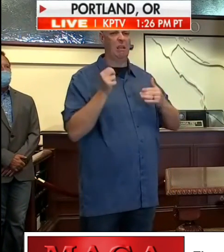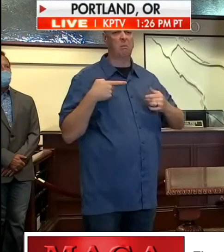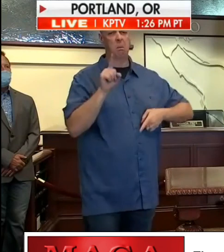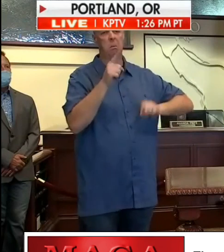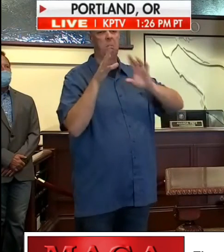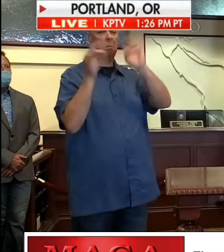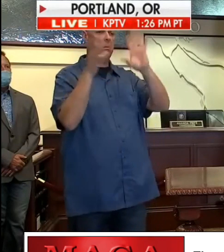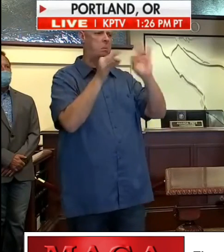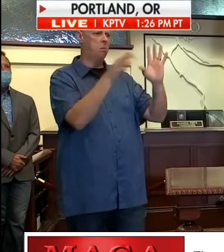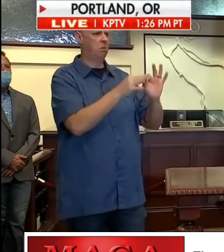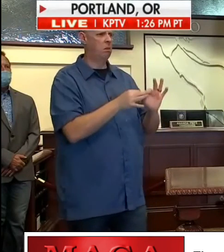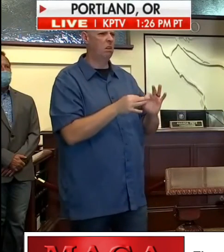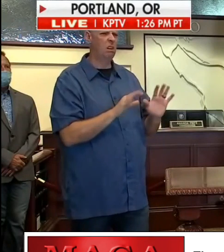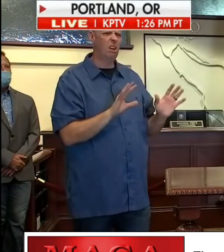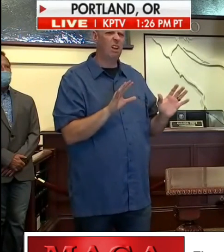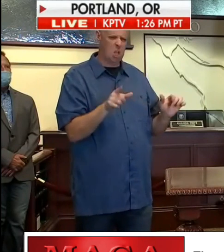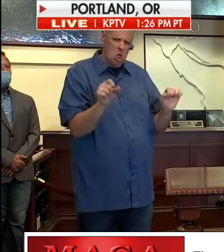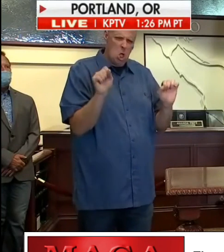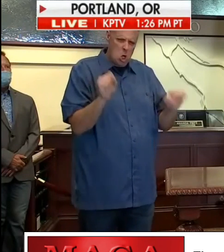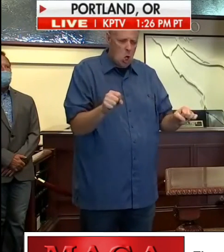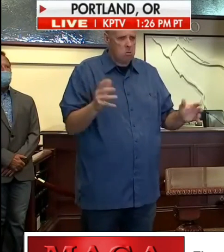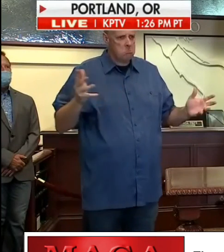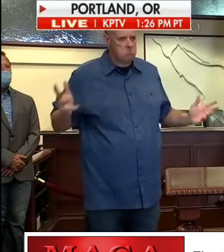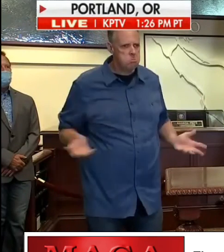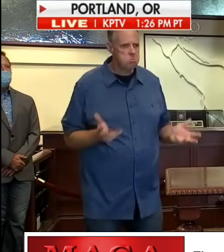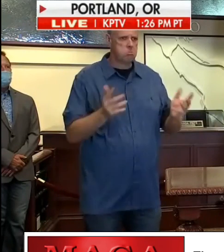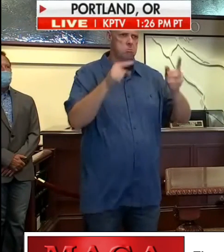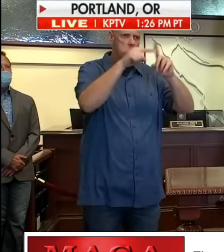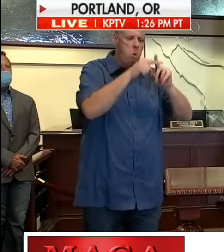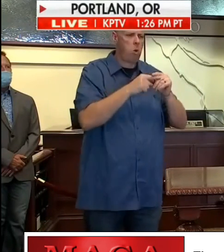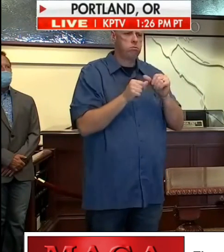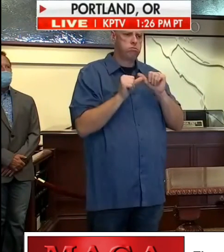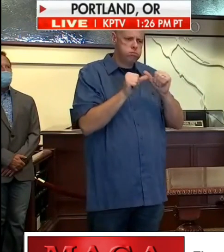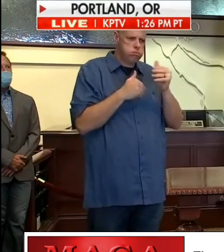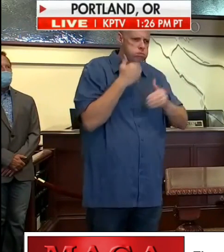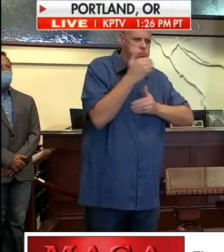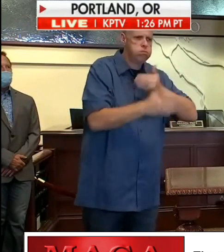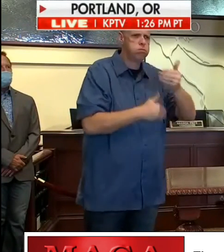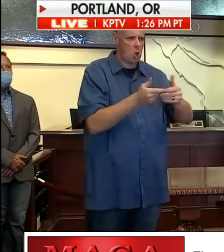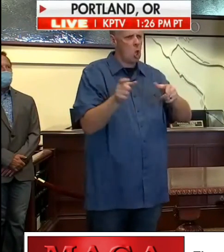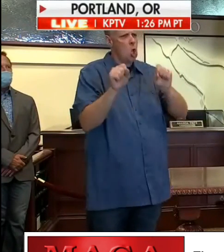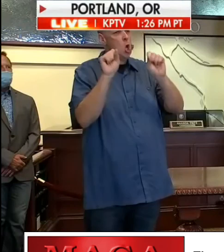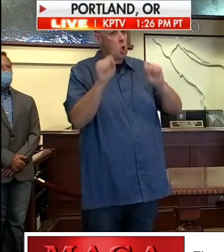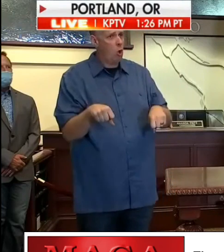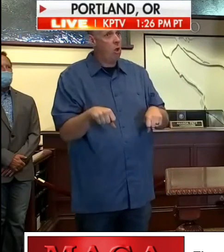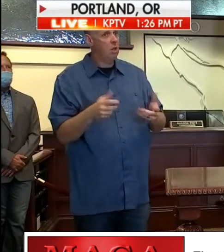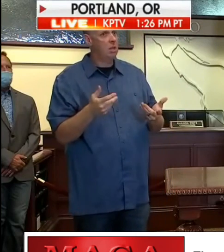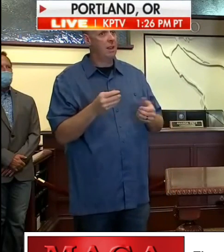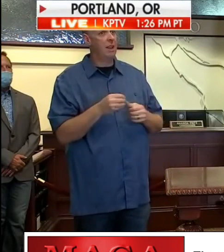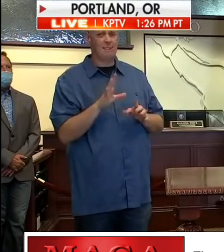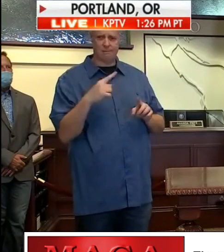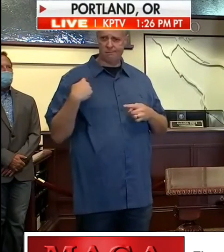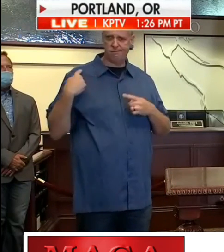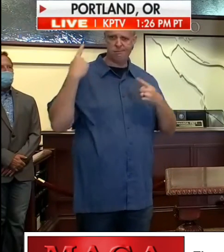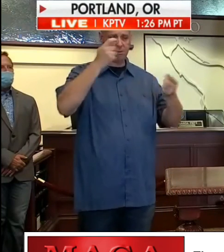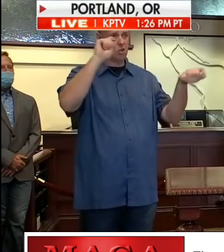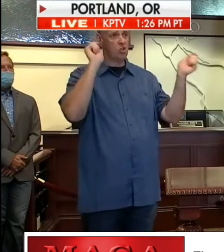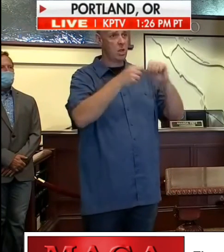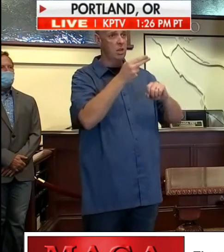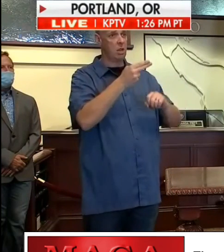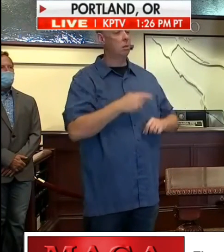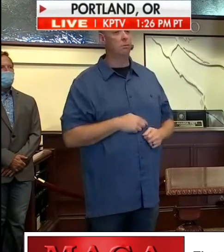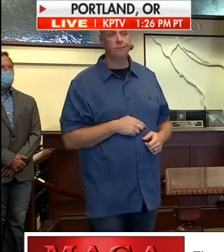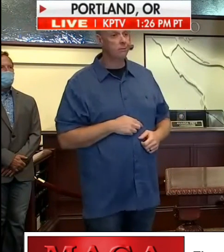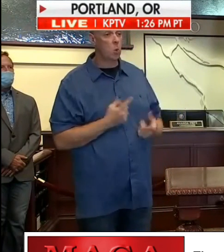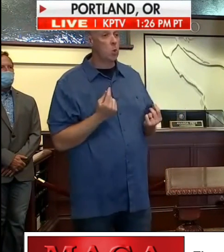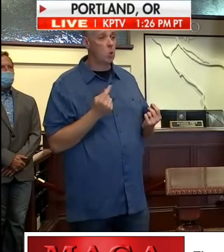opportunity to uplift us and bring us together and help us move through this difficult situation in our nation's history. And instead,